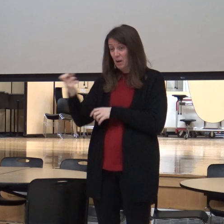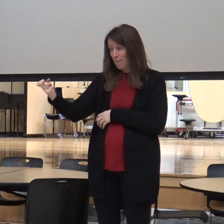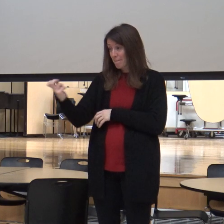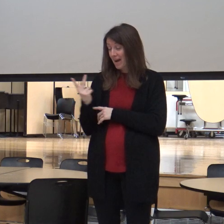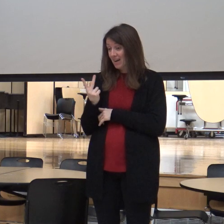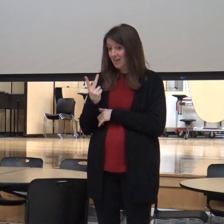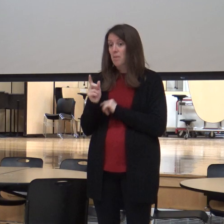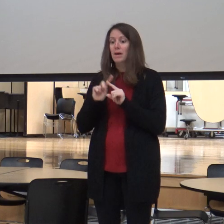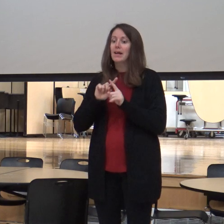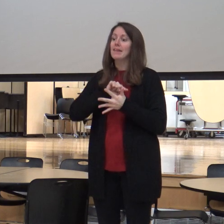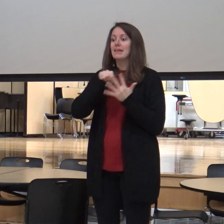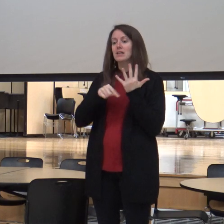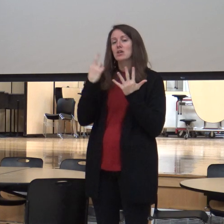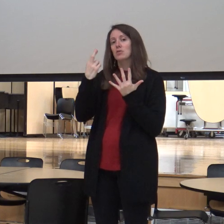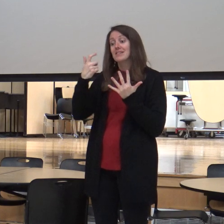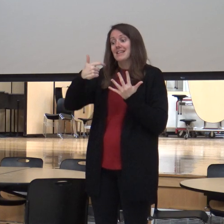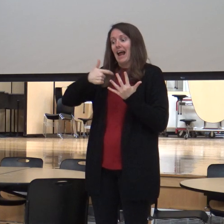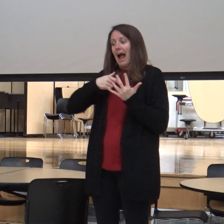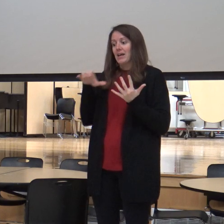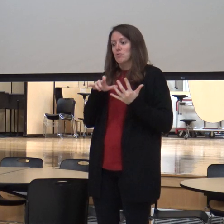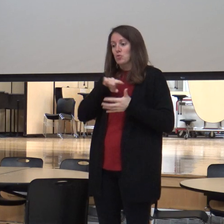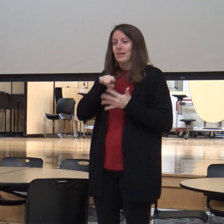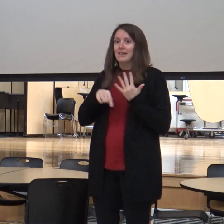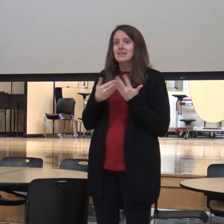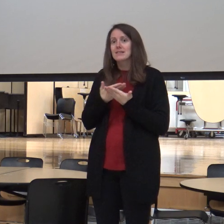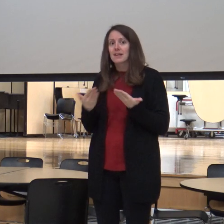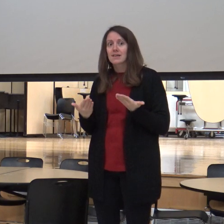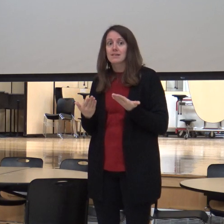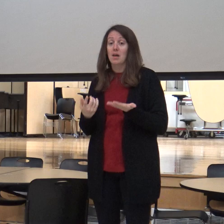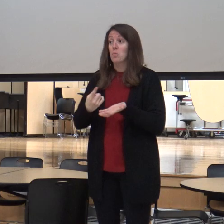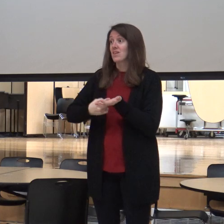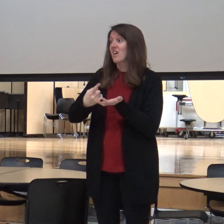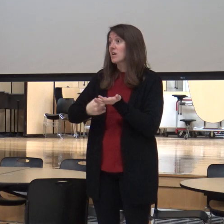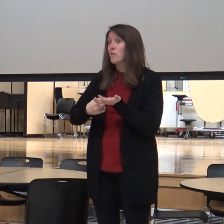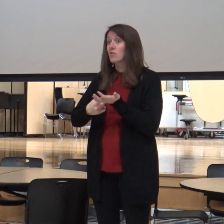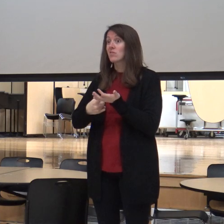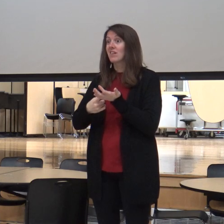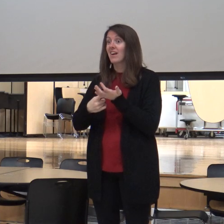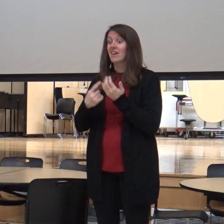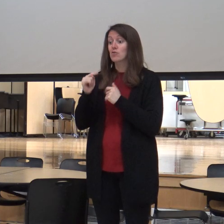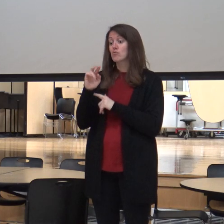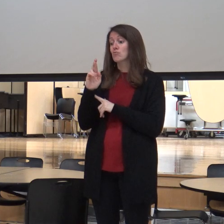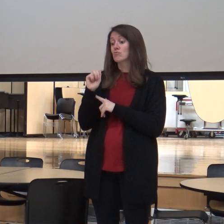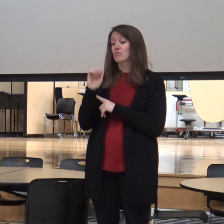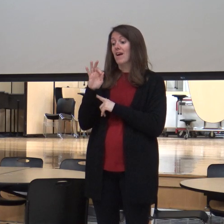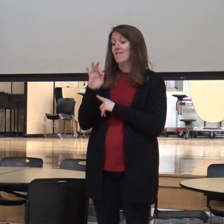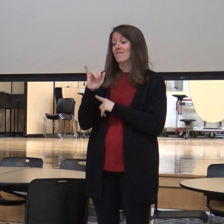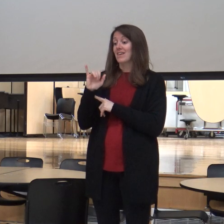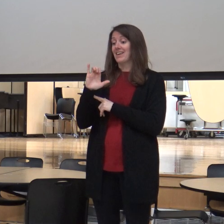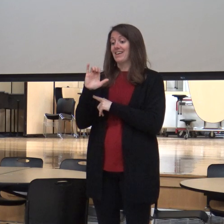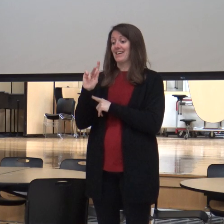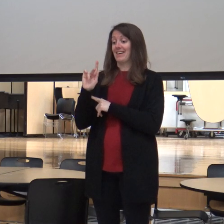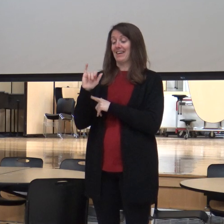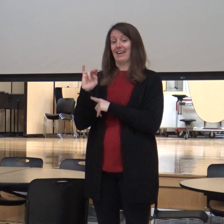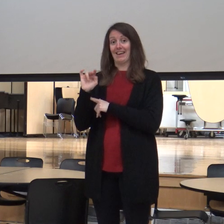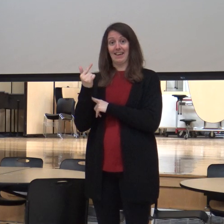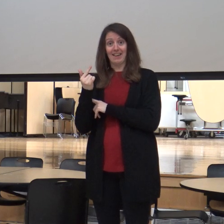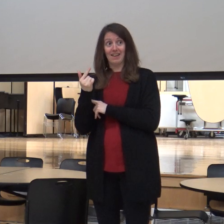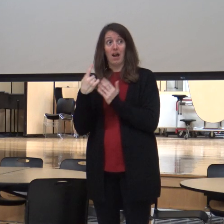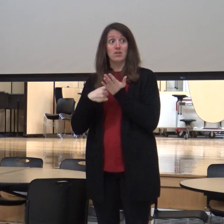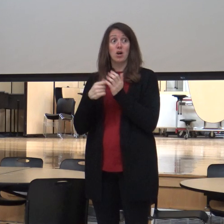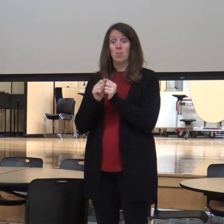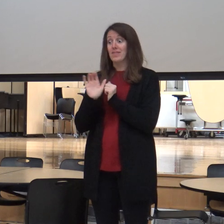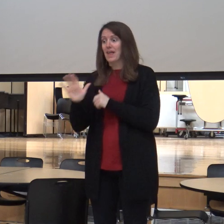this. And I talk to them about trafficking and, you know, I mean, just all the uncomfortable, I talk to them, they're friends